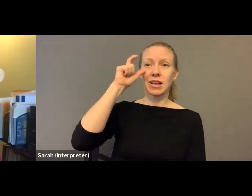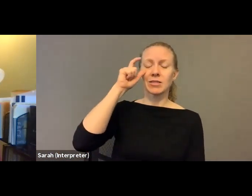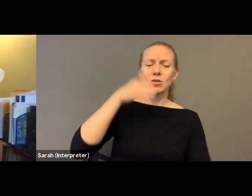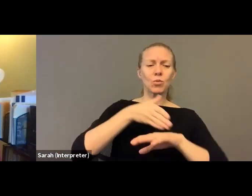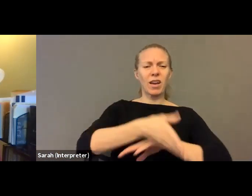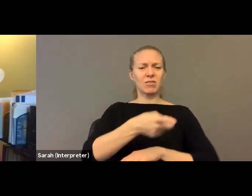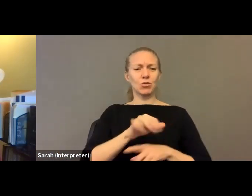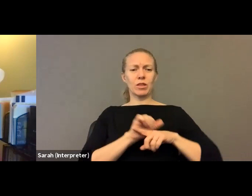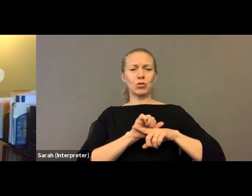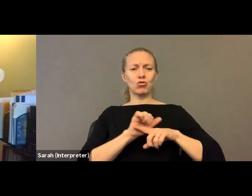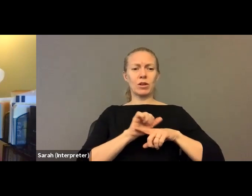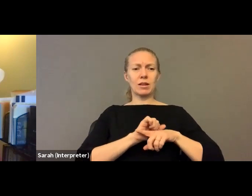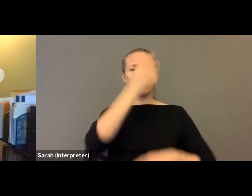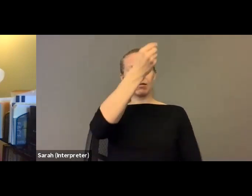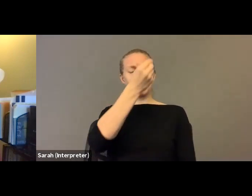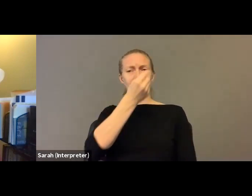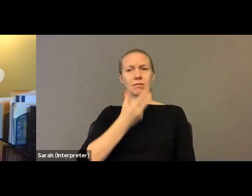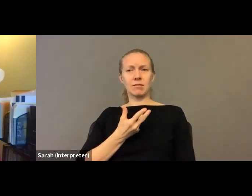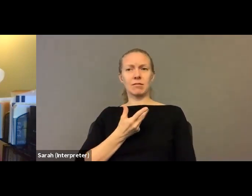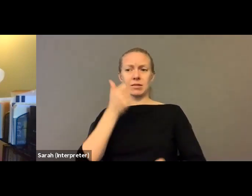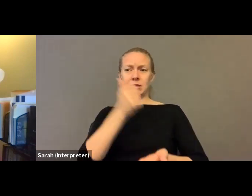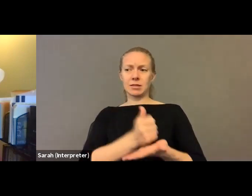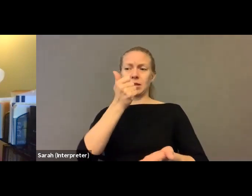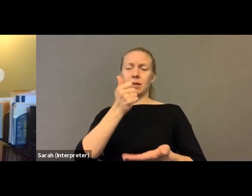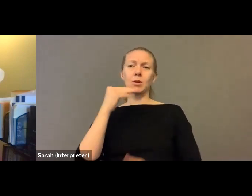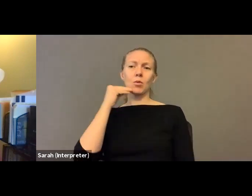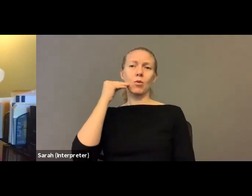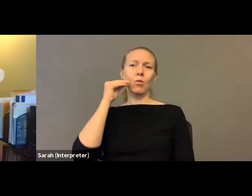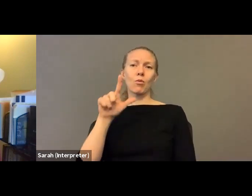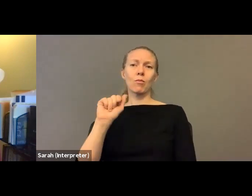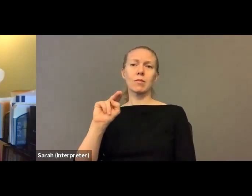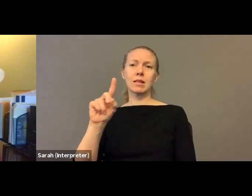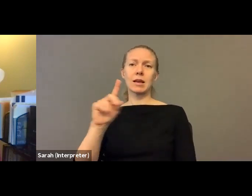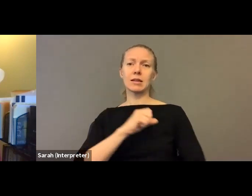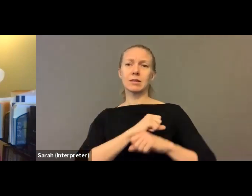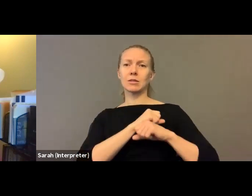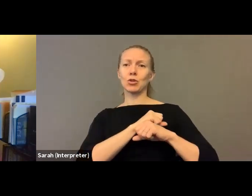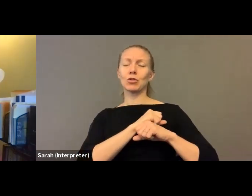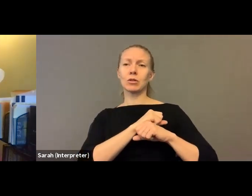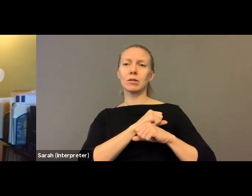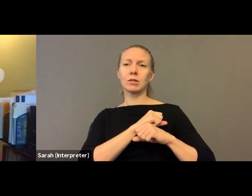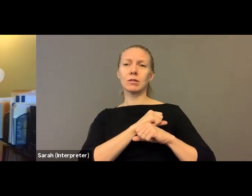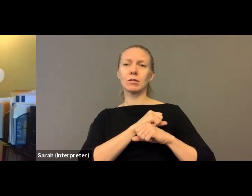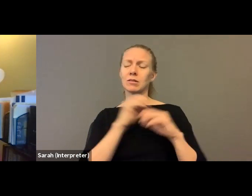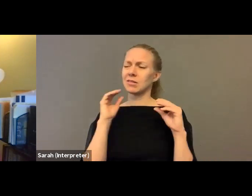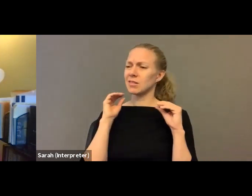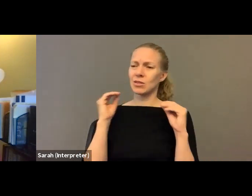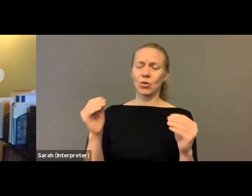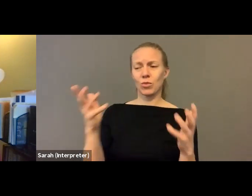to appear stamped Department of Homeland Security. Nobody wants to go home,